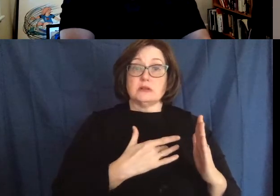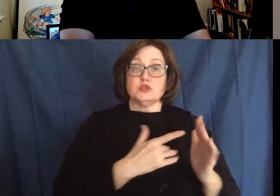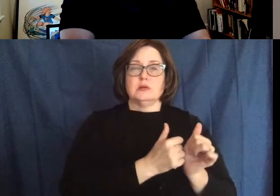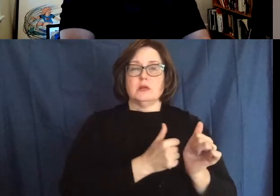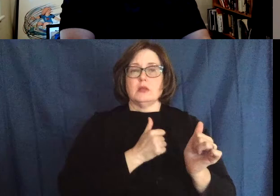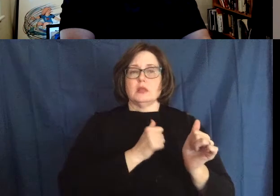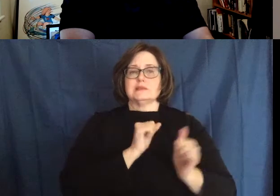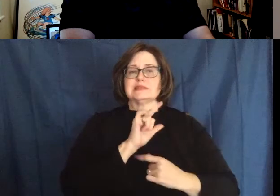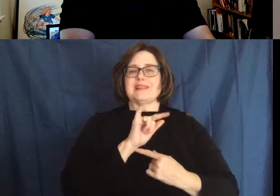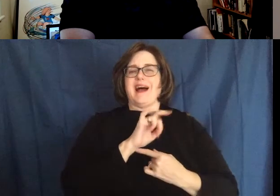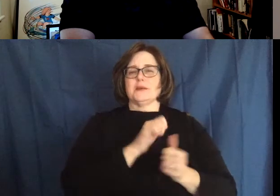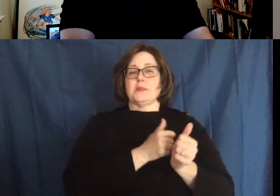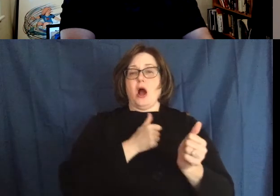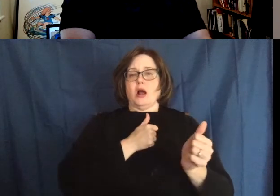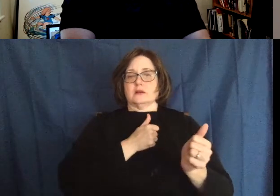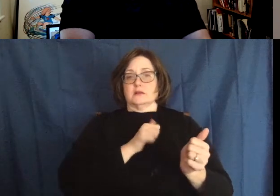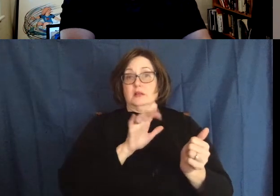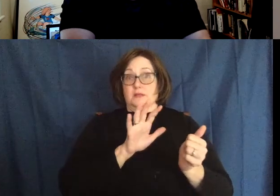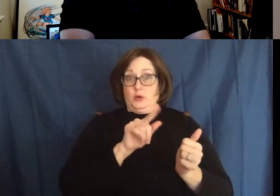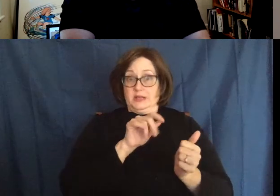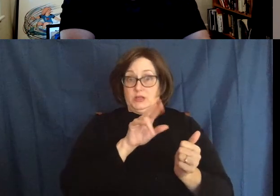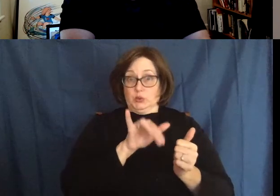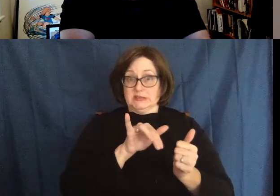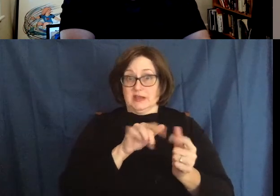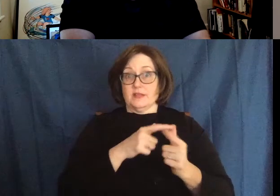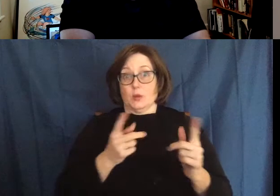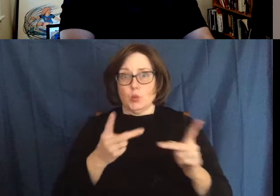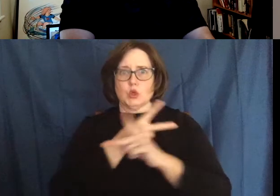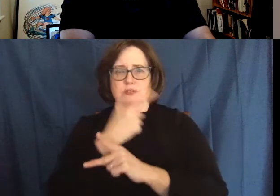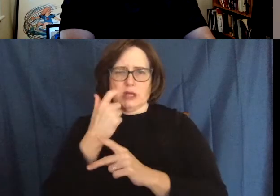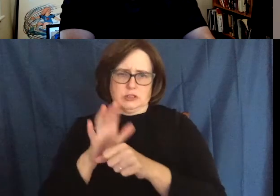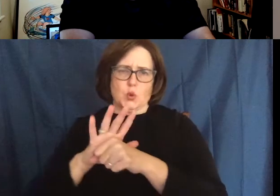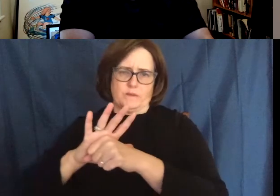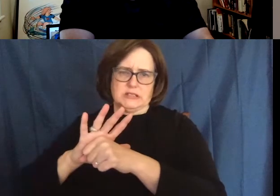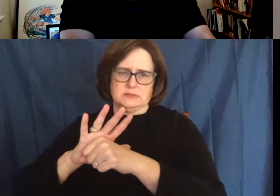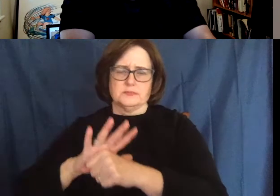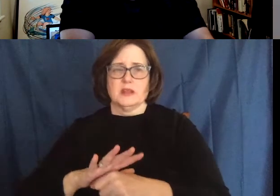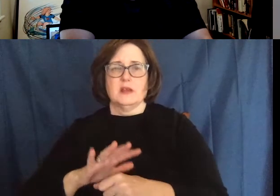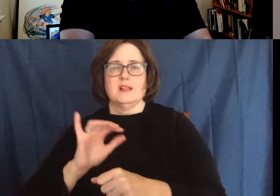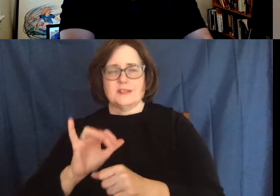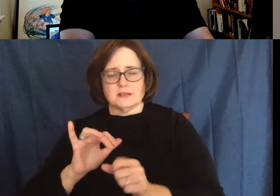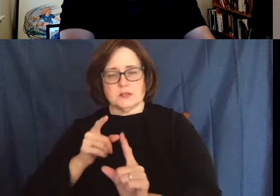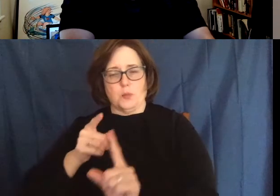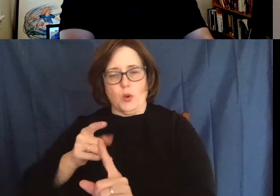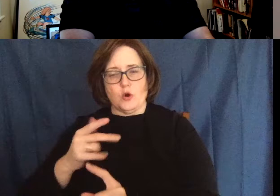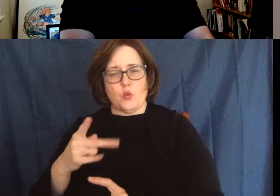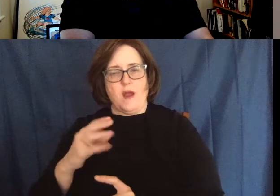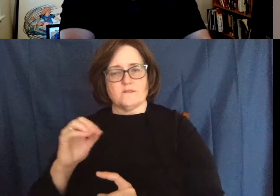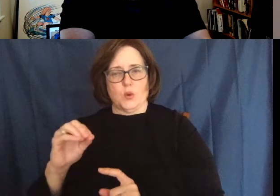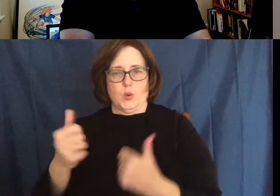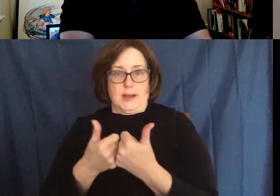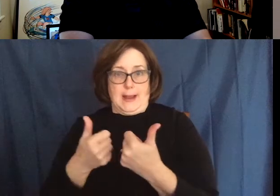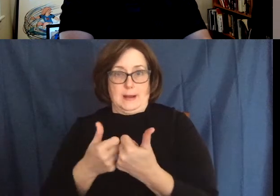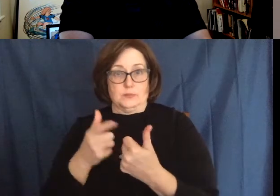So this is what GraphoGame really is designed to do, is that you can play it at home, wherever you are, with